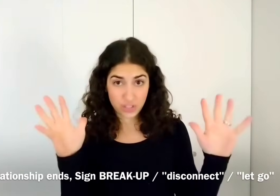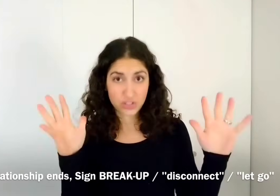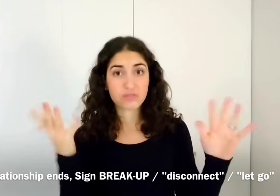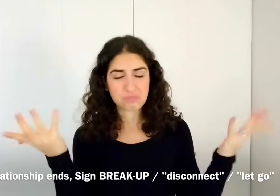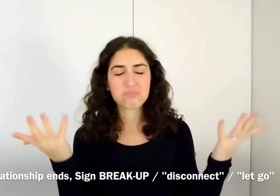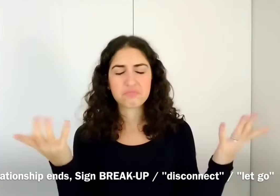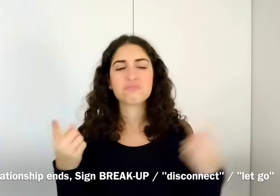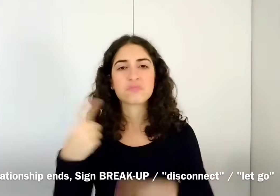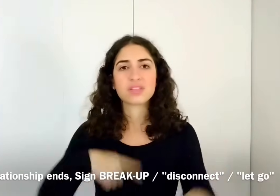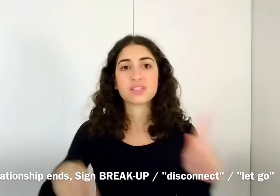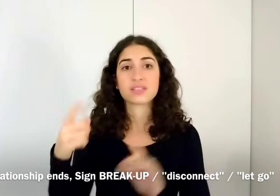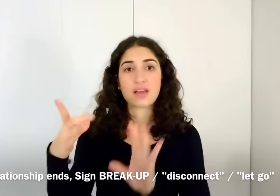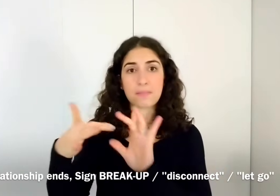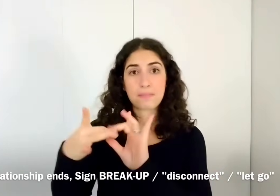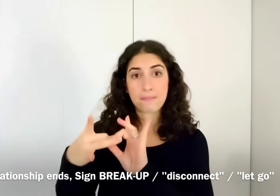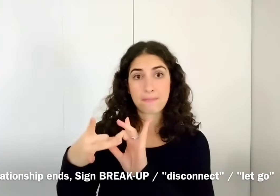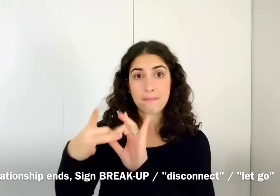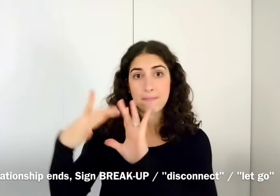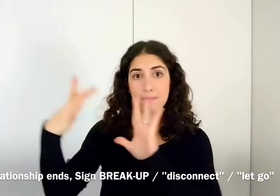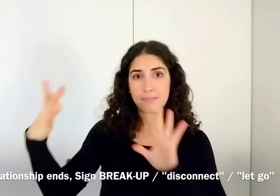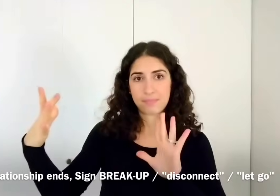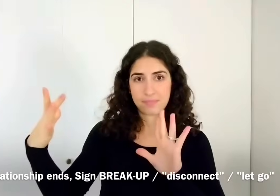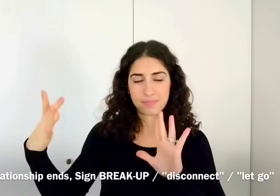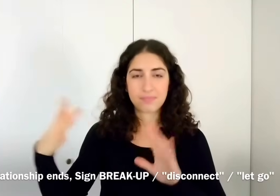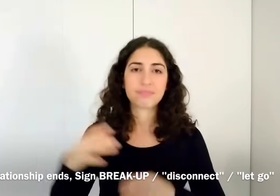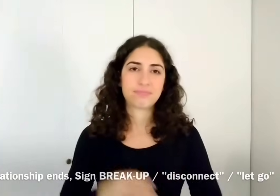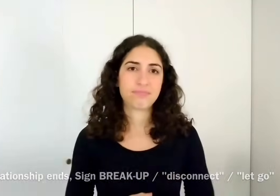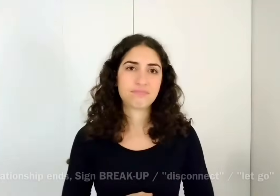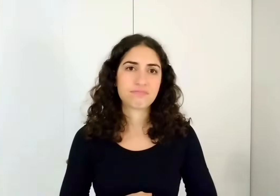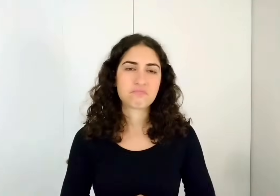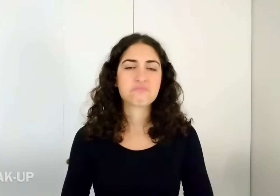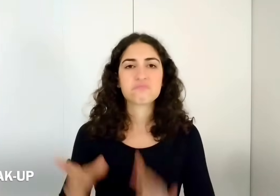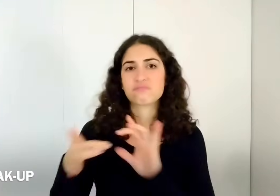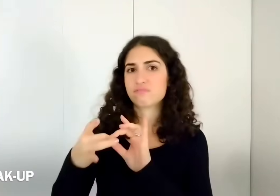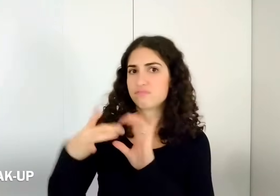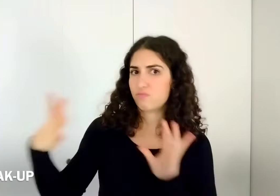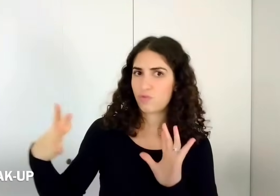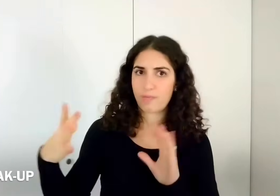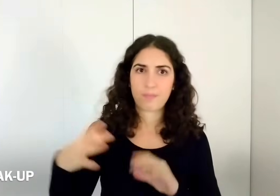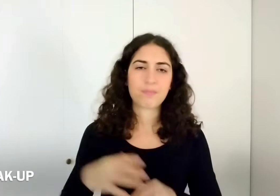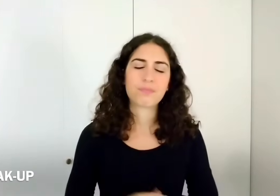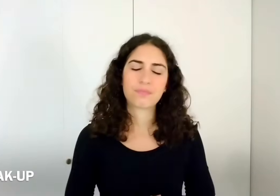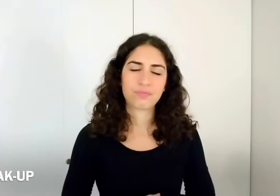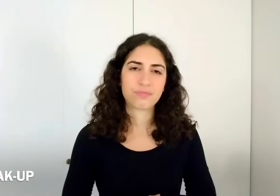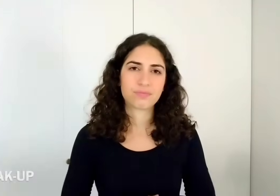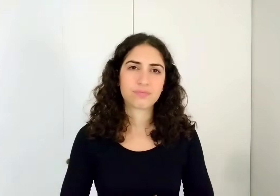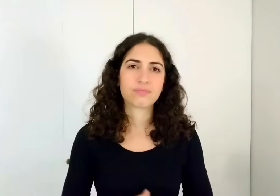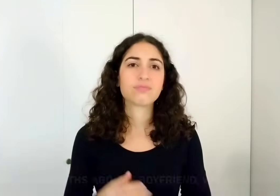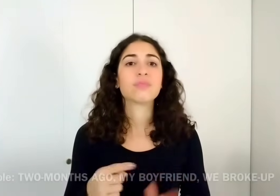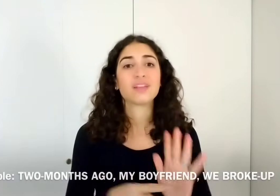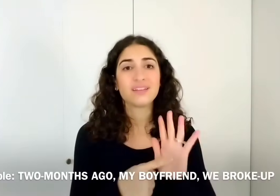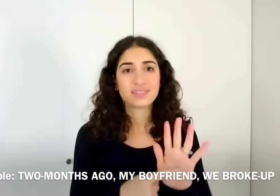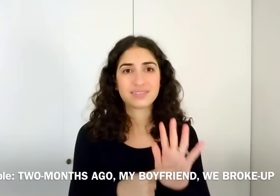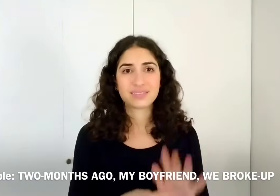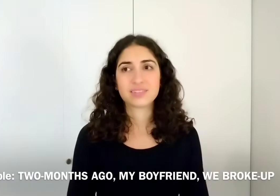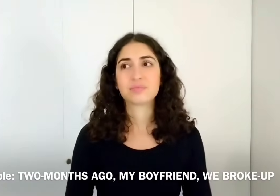And if a relationship ends, you can sign break up, as in like disconnect. For